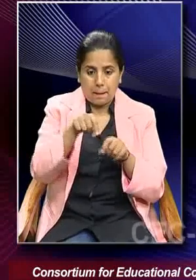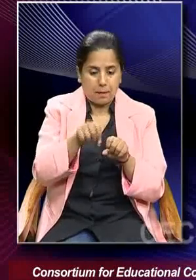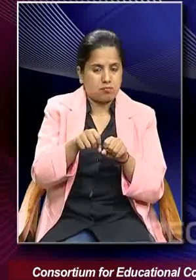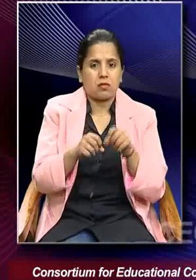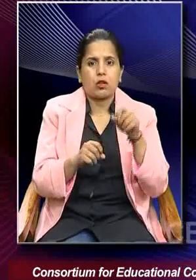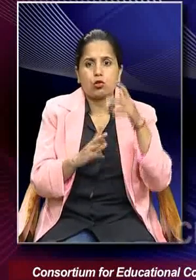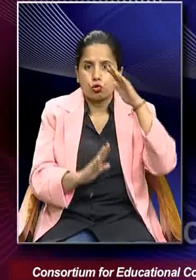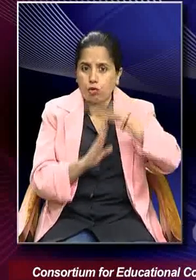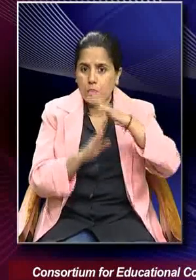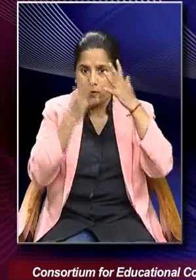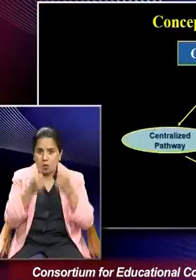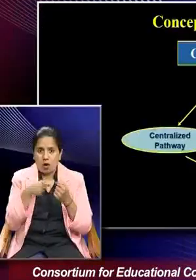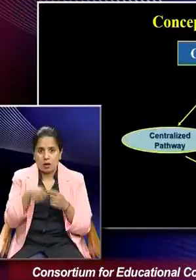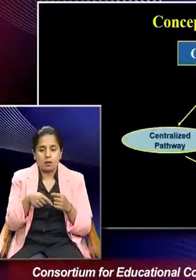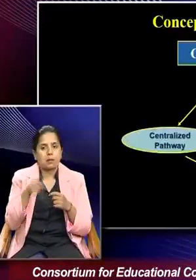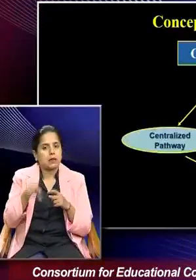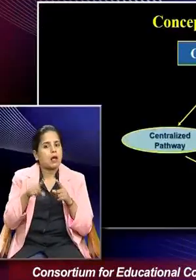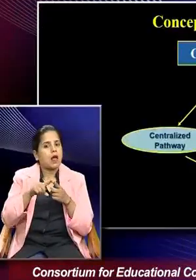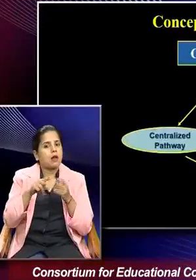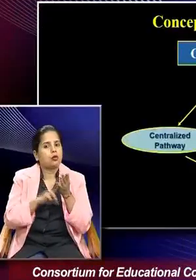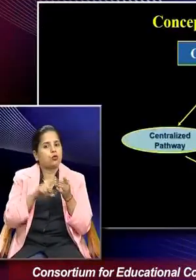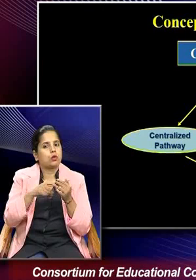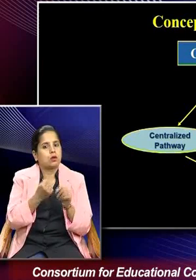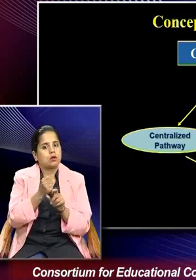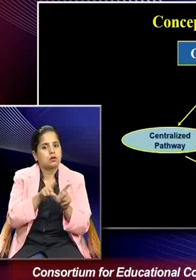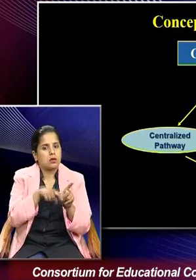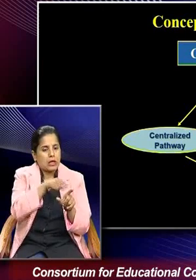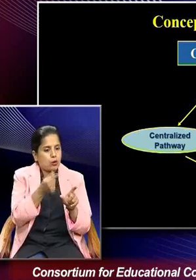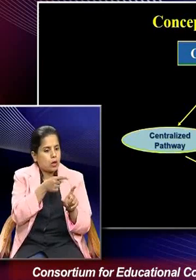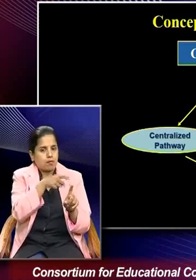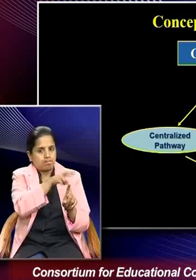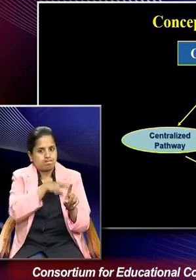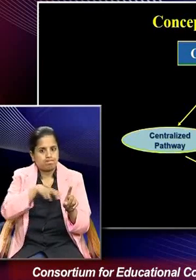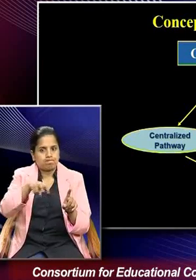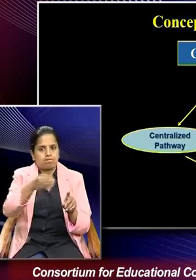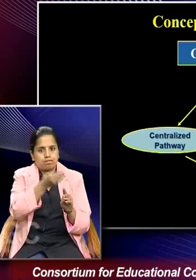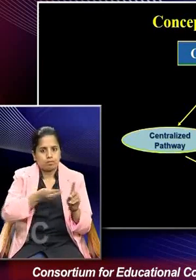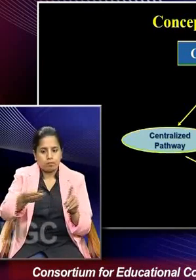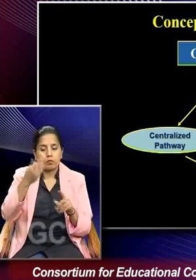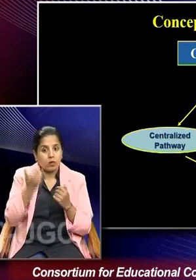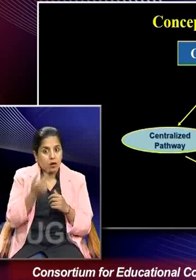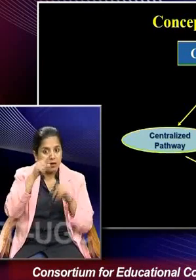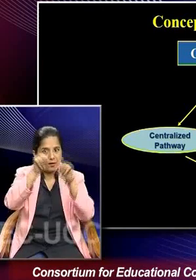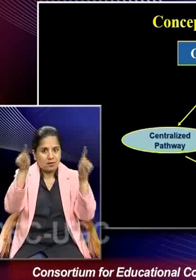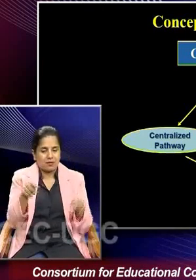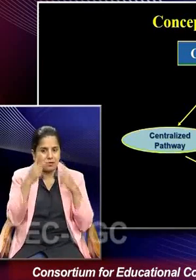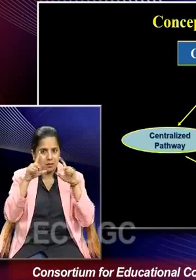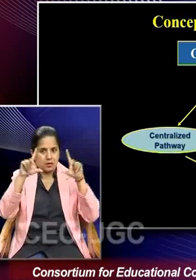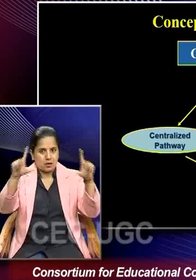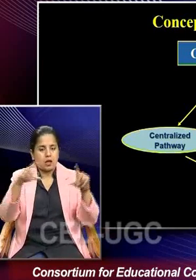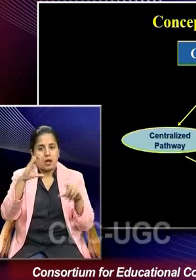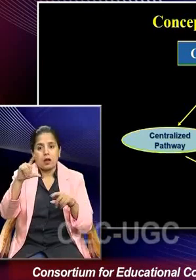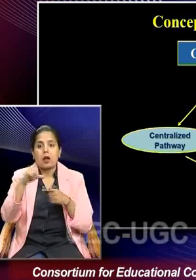We need to have energy transition, which you can see in this chart. Climate change can be tackled only by